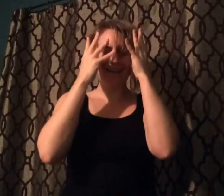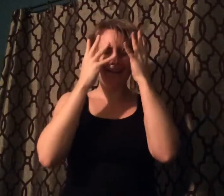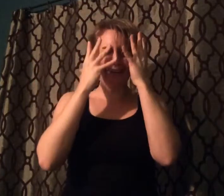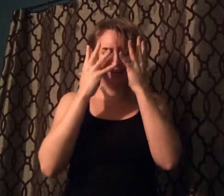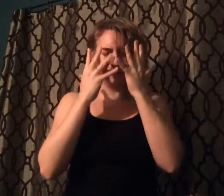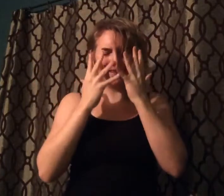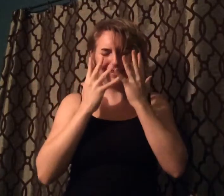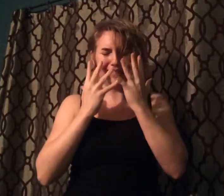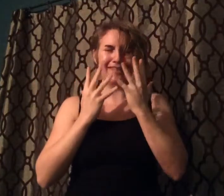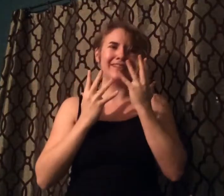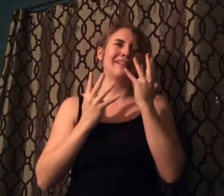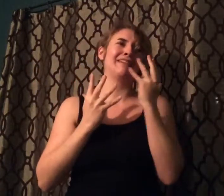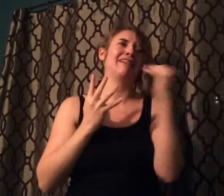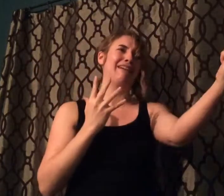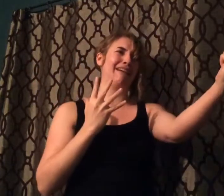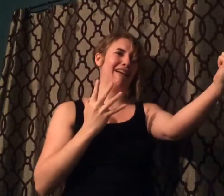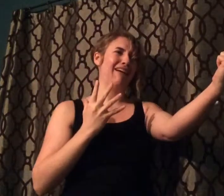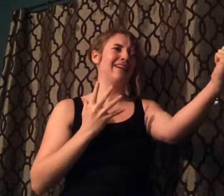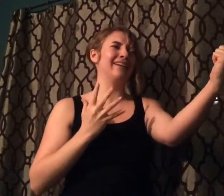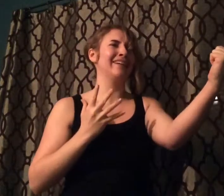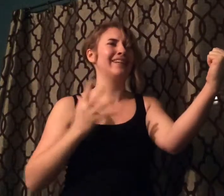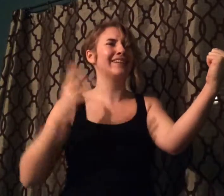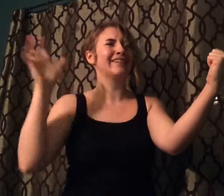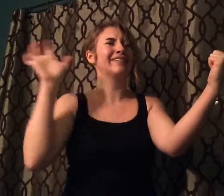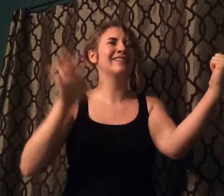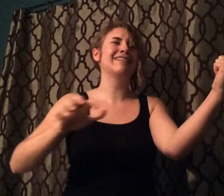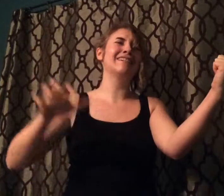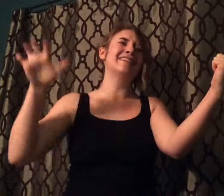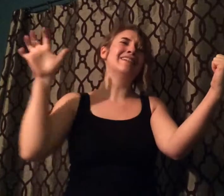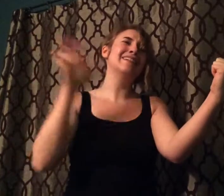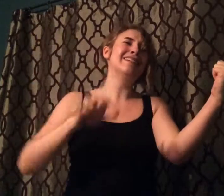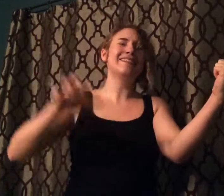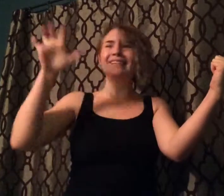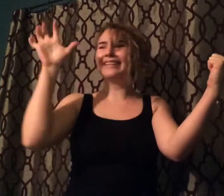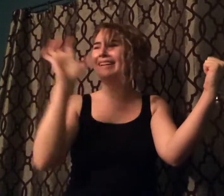Staring at the ceiling